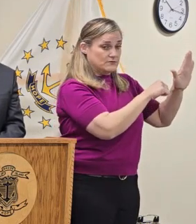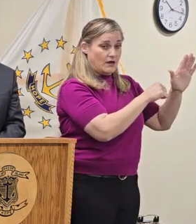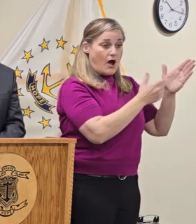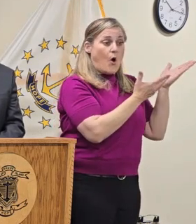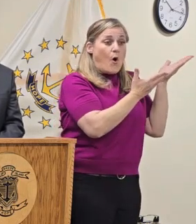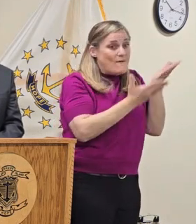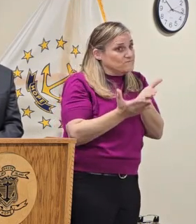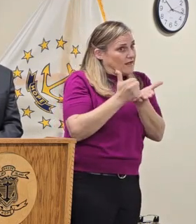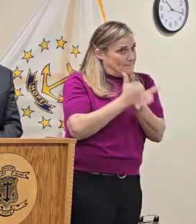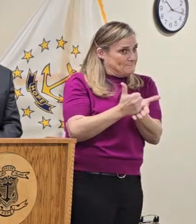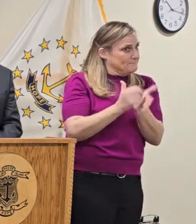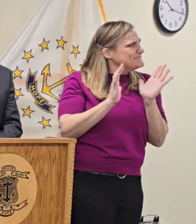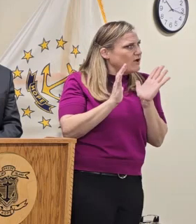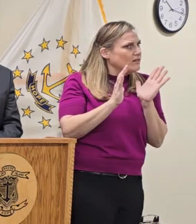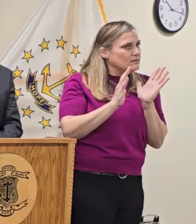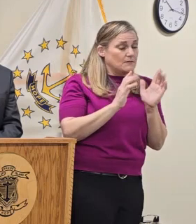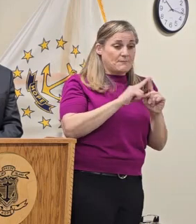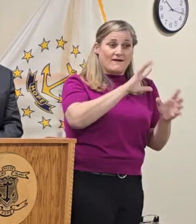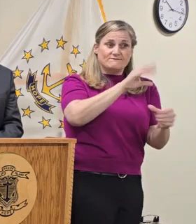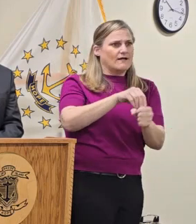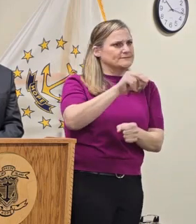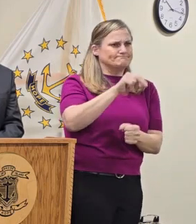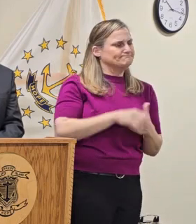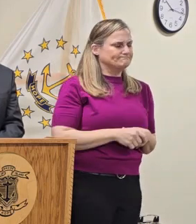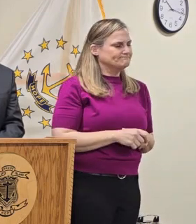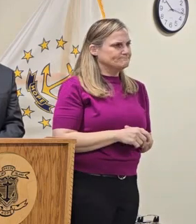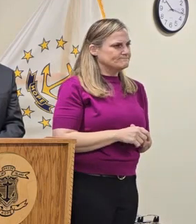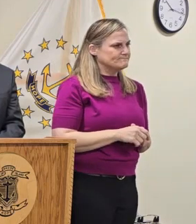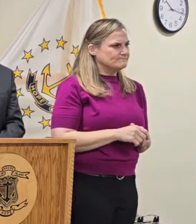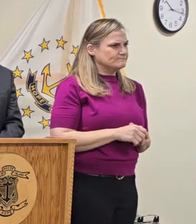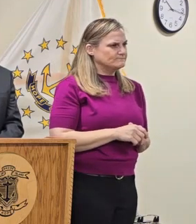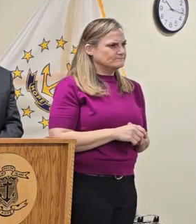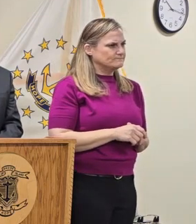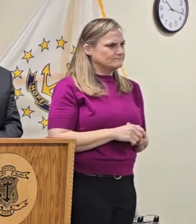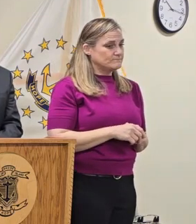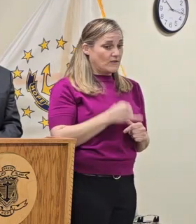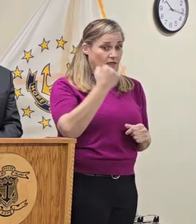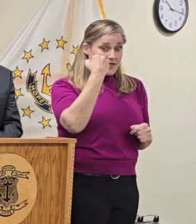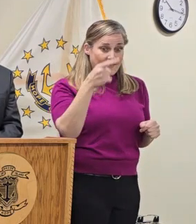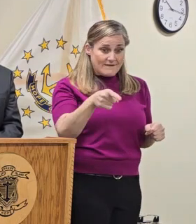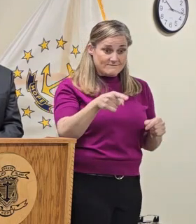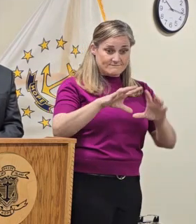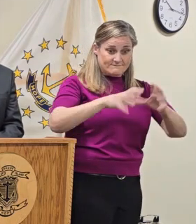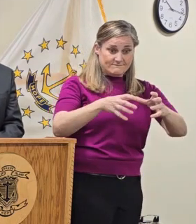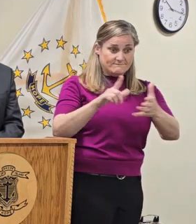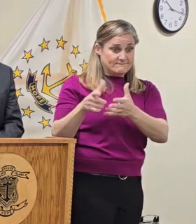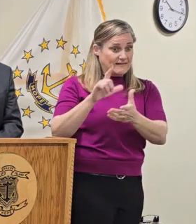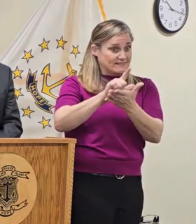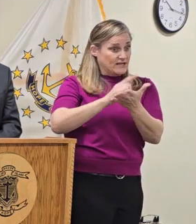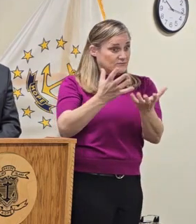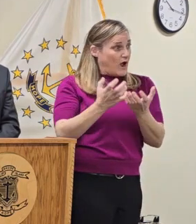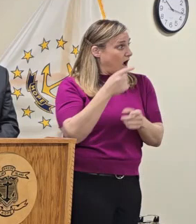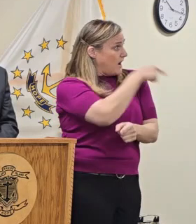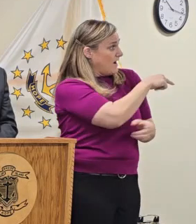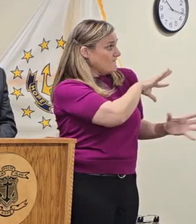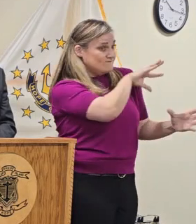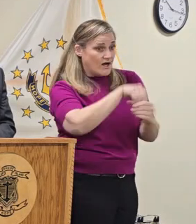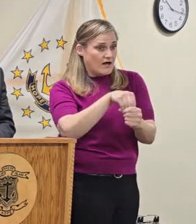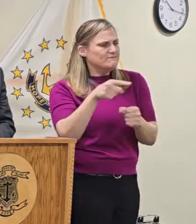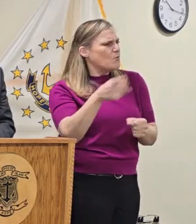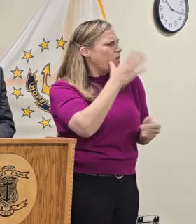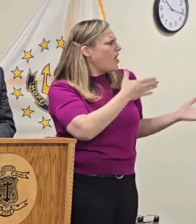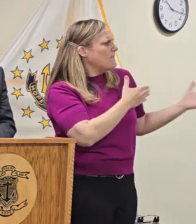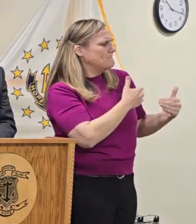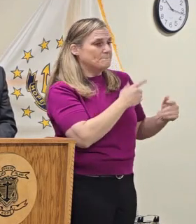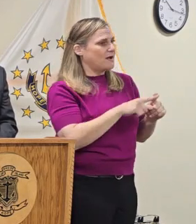Attorney General if they feel as though that he can be helpful in the case and the objectives that we've set. Patrick? Was that a thumbs up